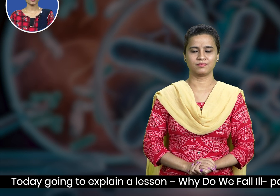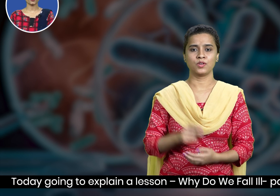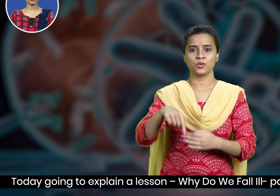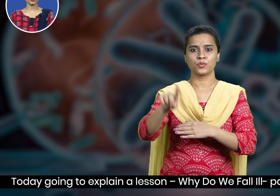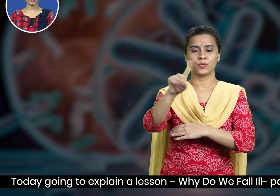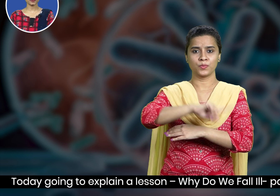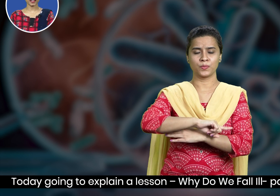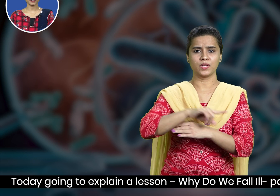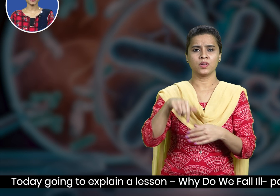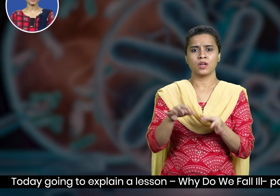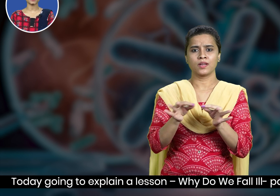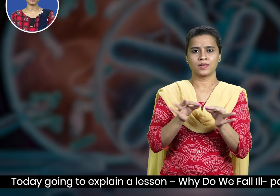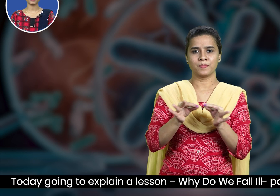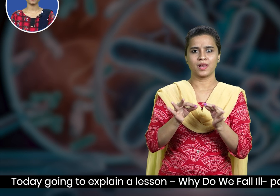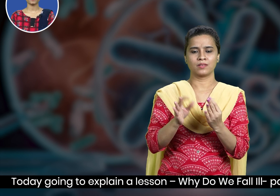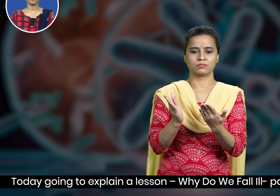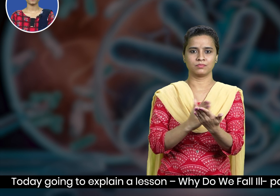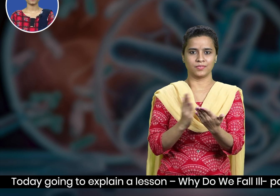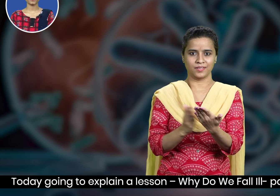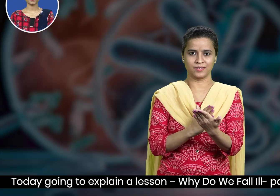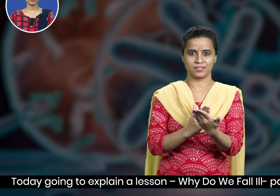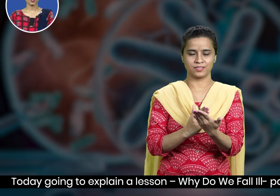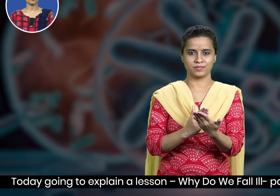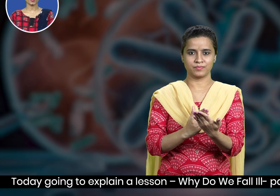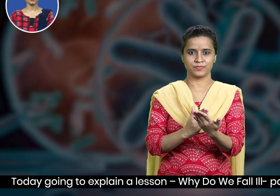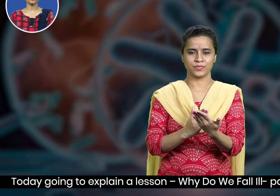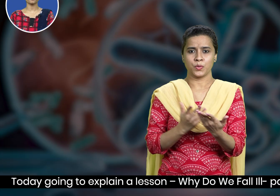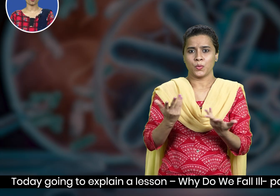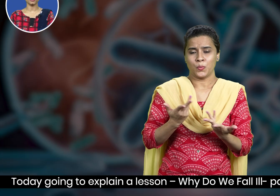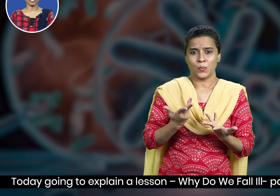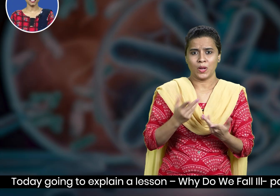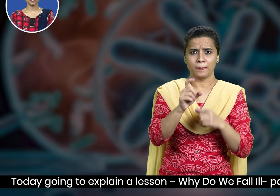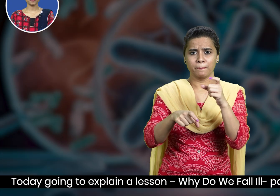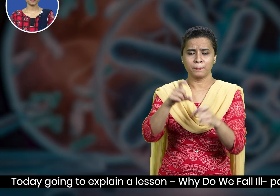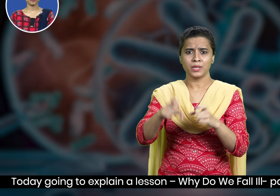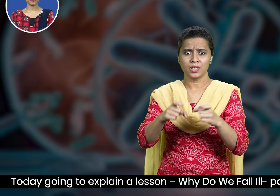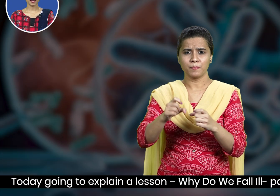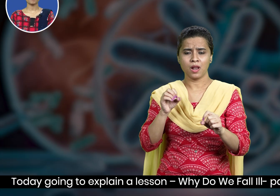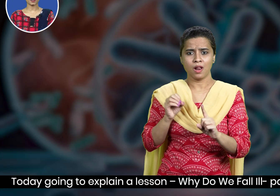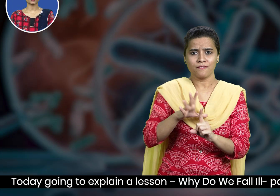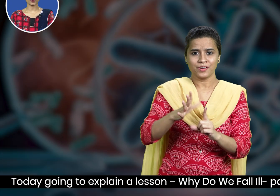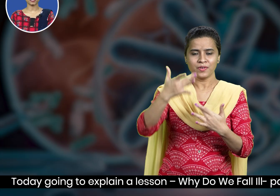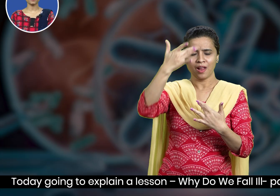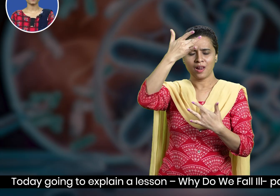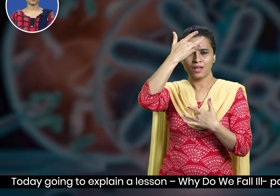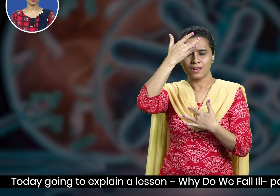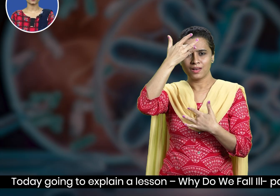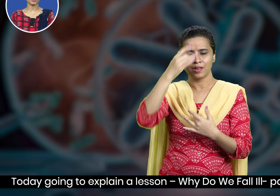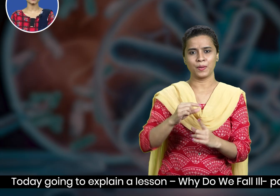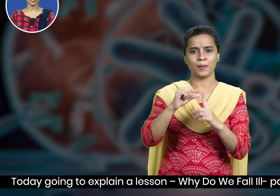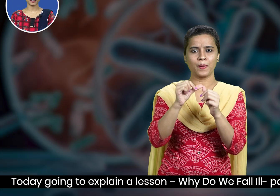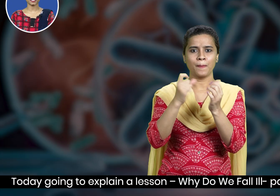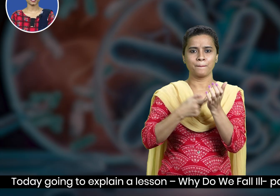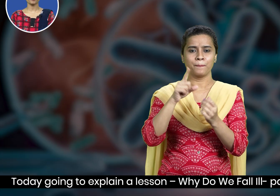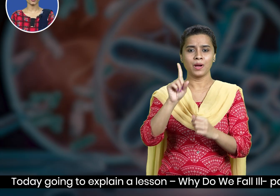Today going to explain a lesson. Why do we fall ill? Part 1 of